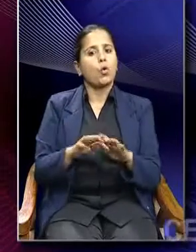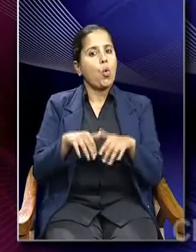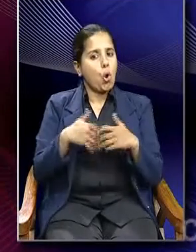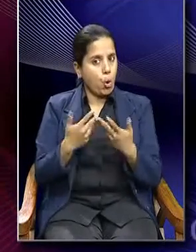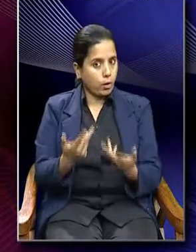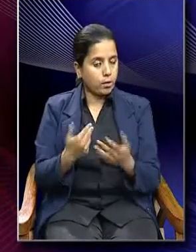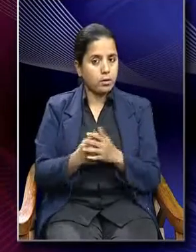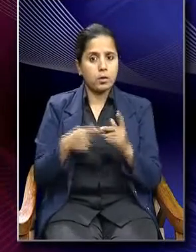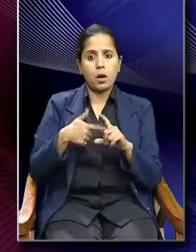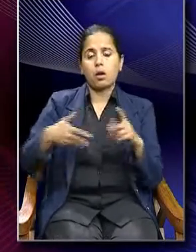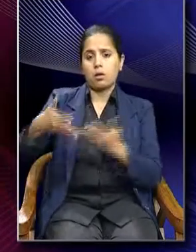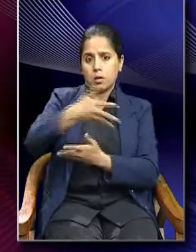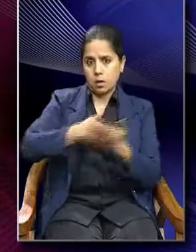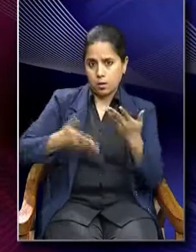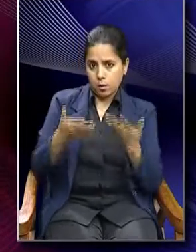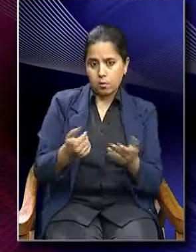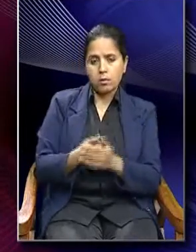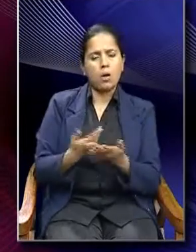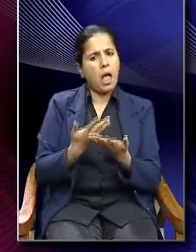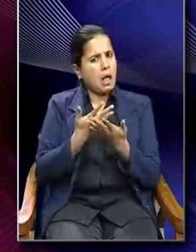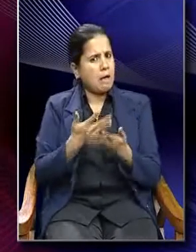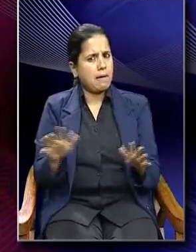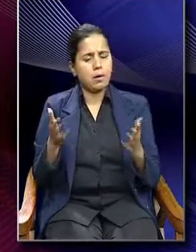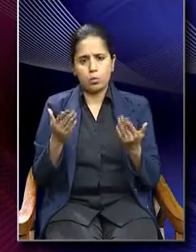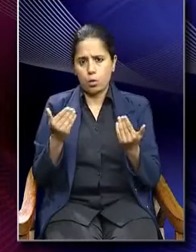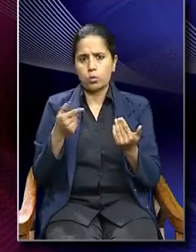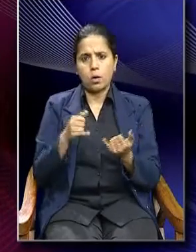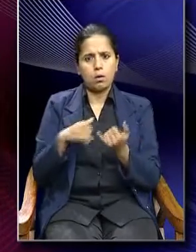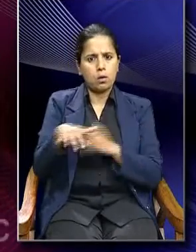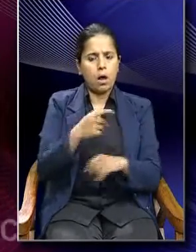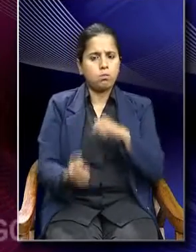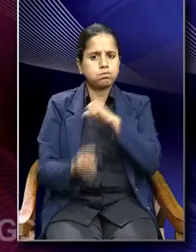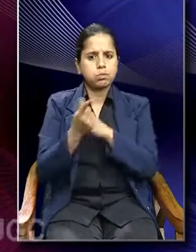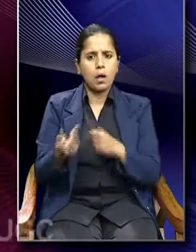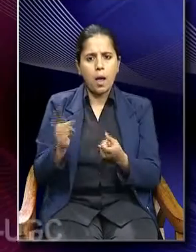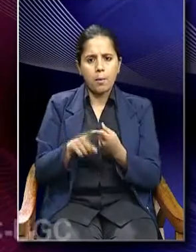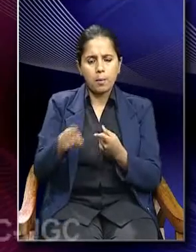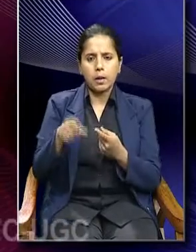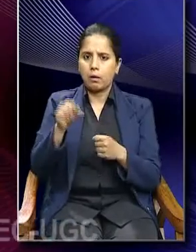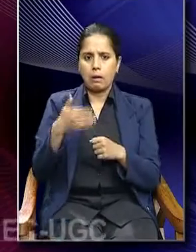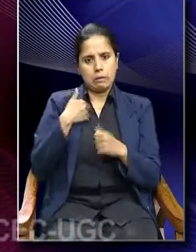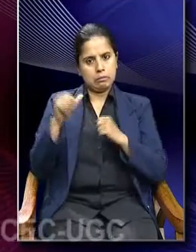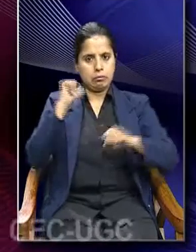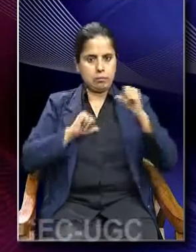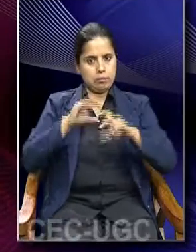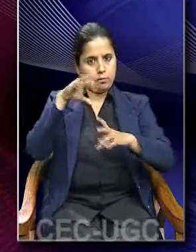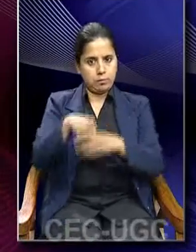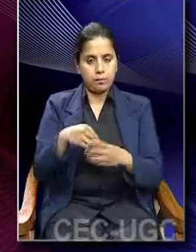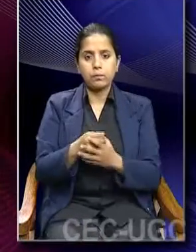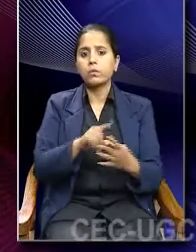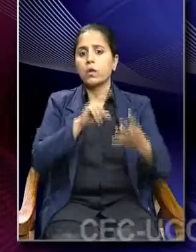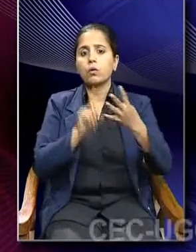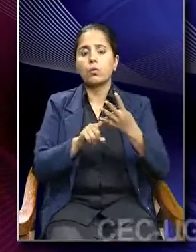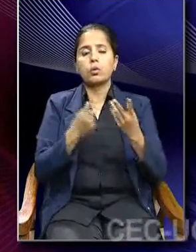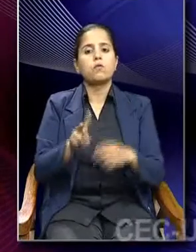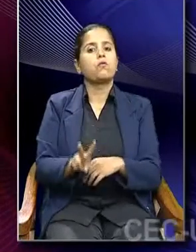of environment. All these conditions which determines the situation. The fourth is the